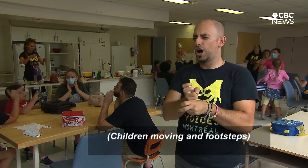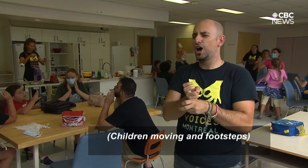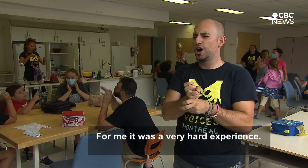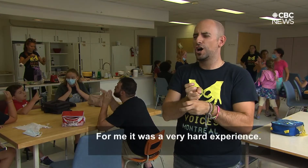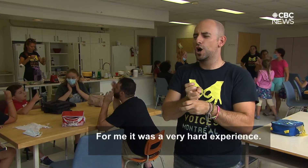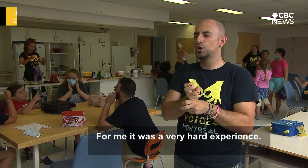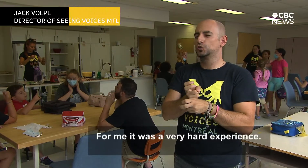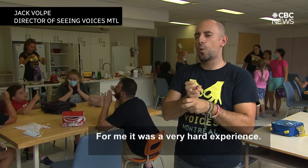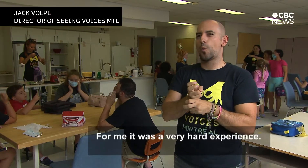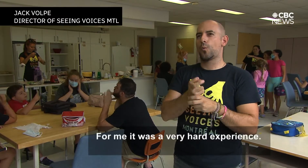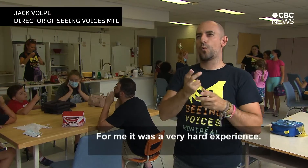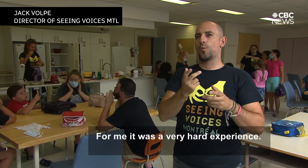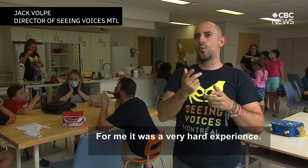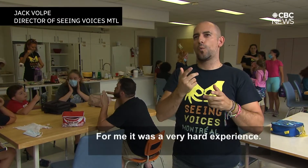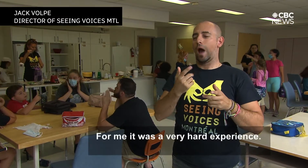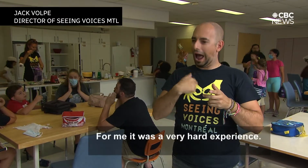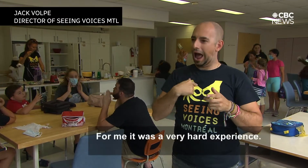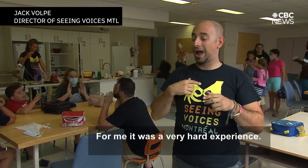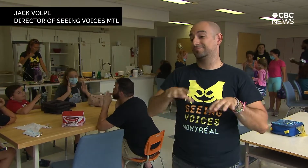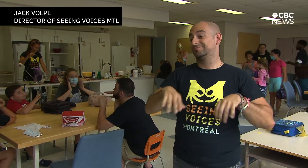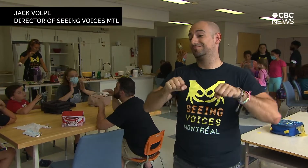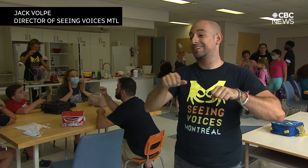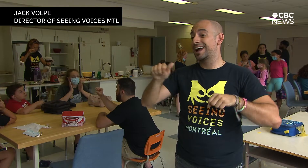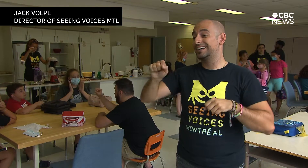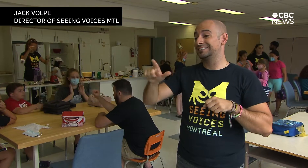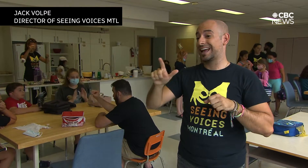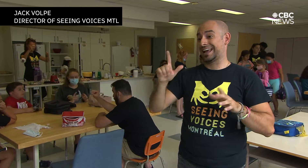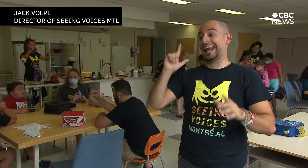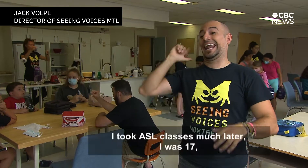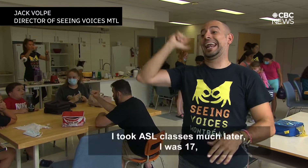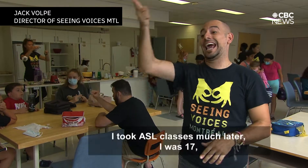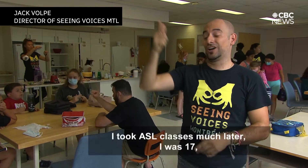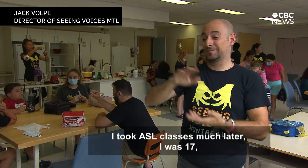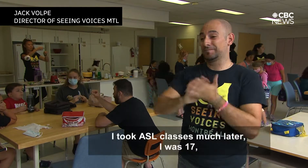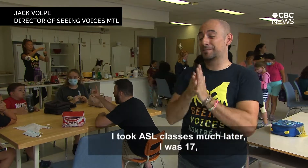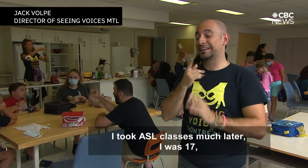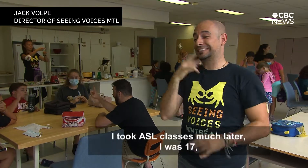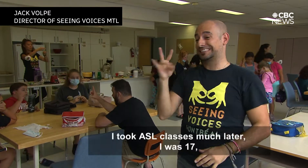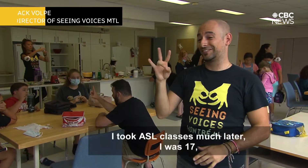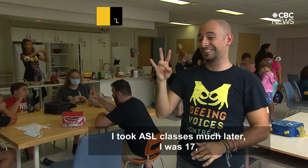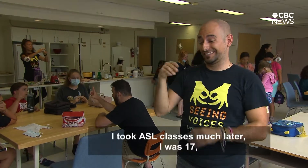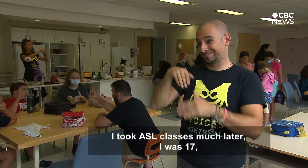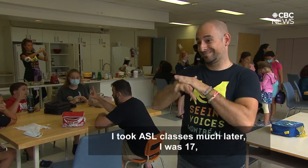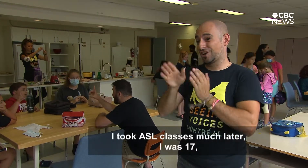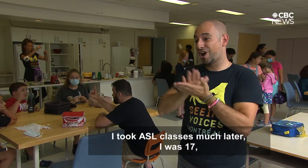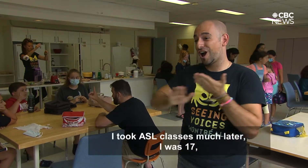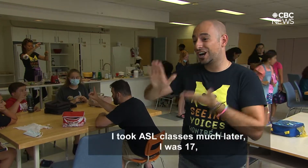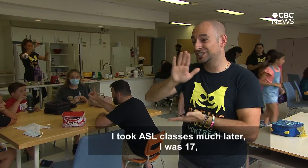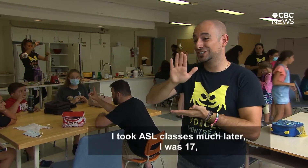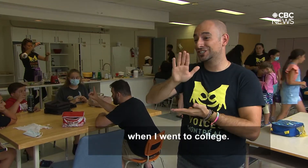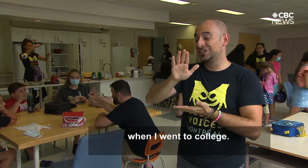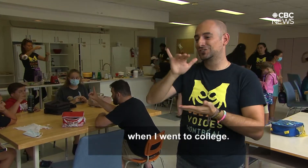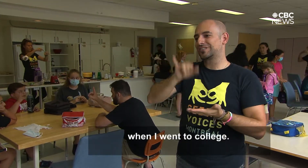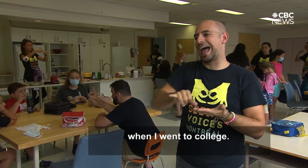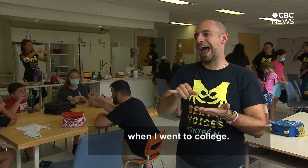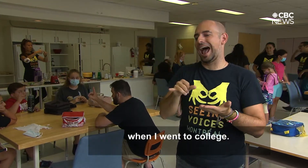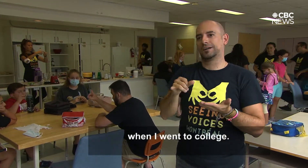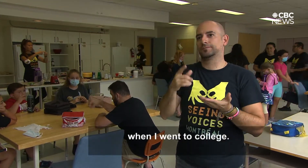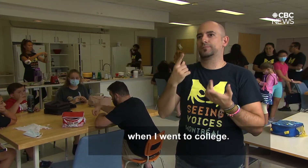But for me, that was a very hard experience. I took ASL classes much later when I was 17, when I went